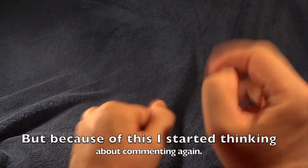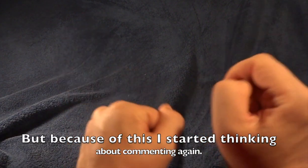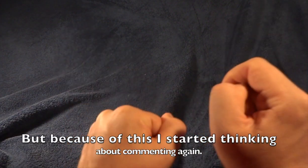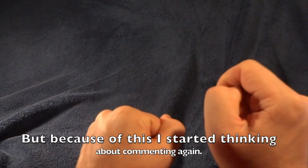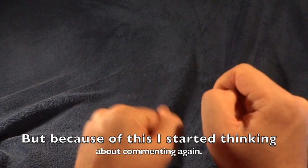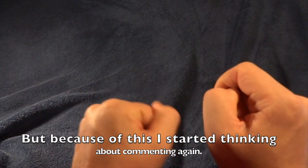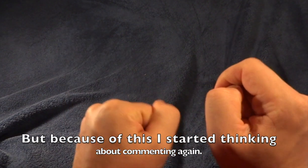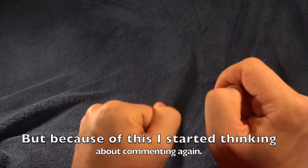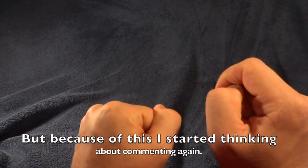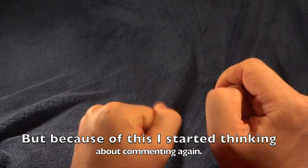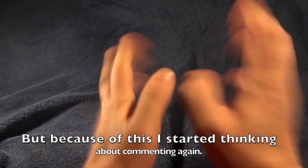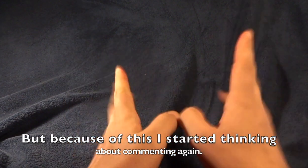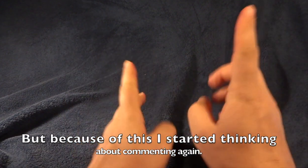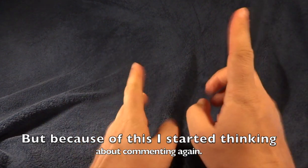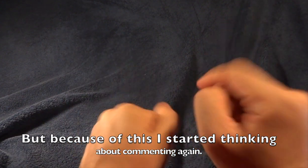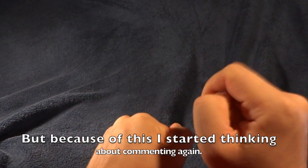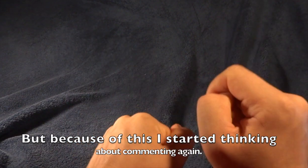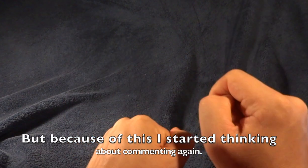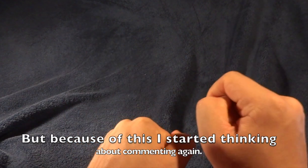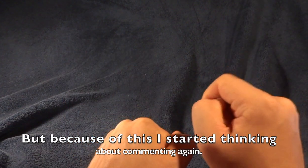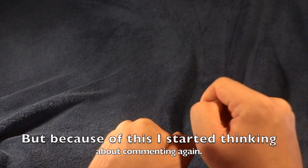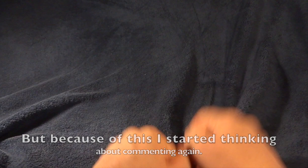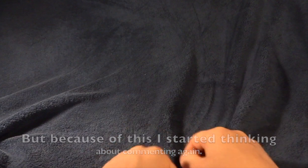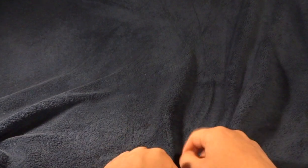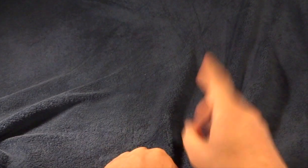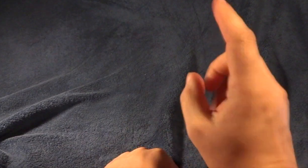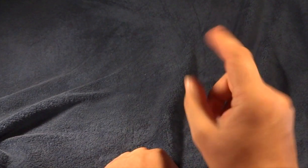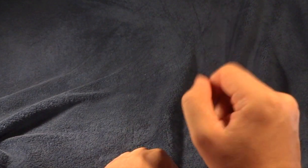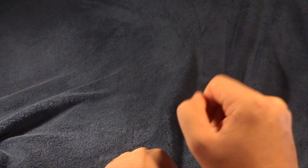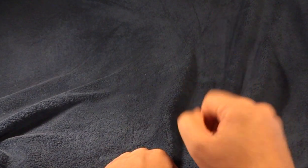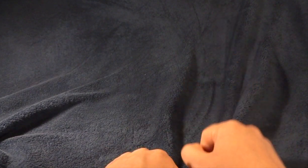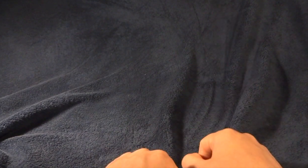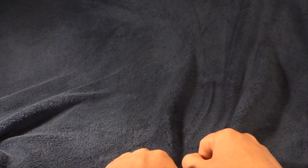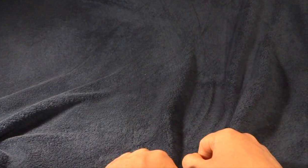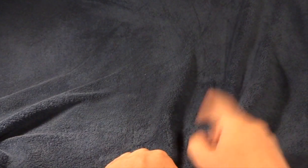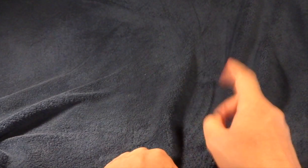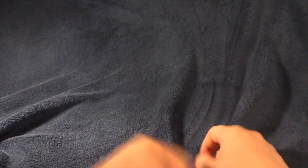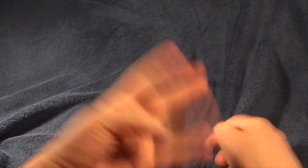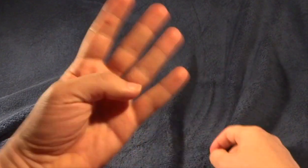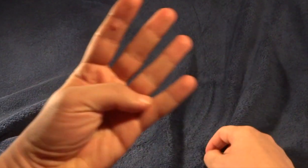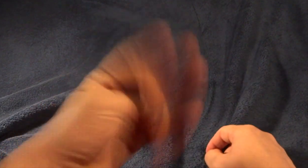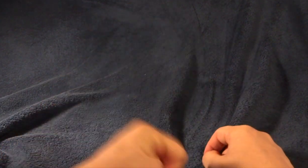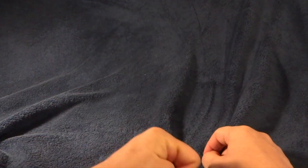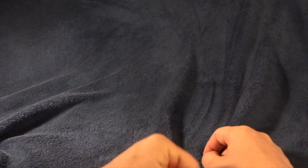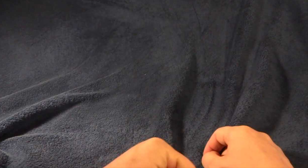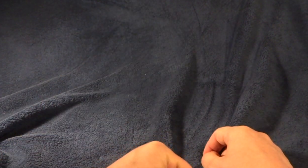commented, because I like commenting, but these are couple of